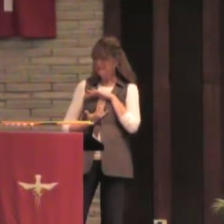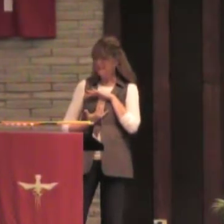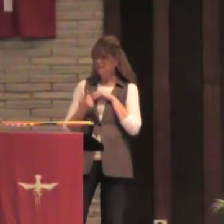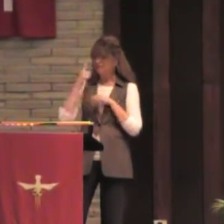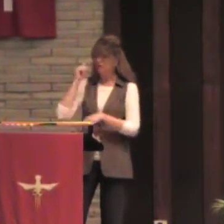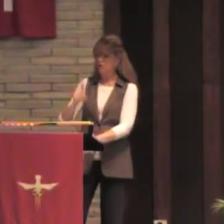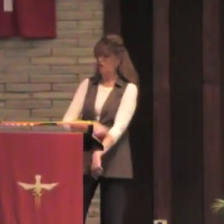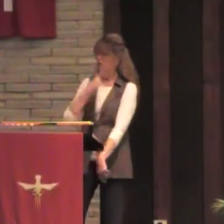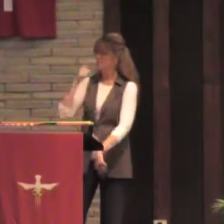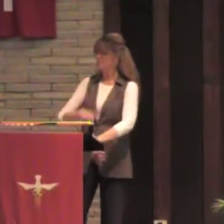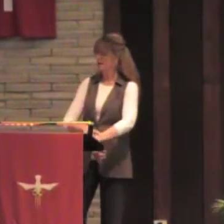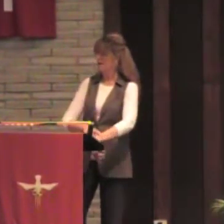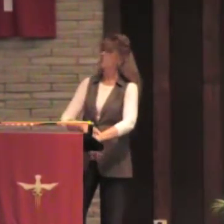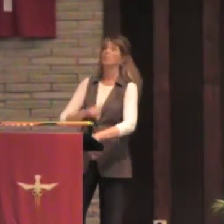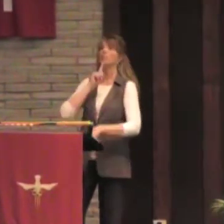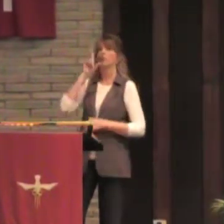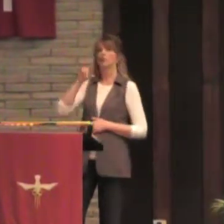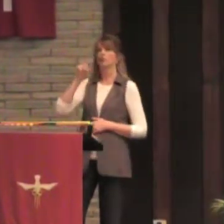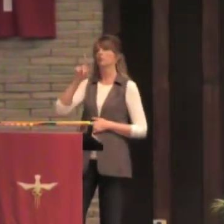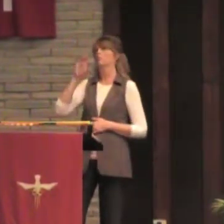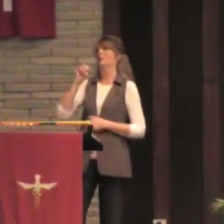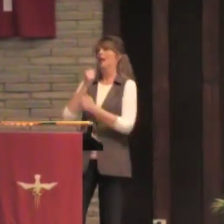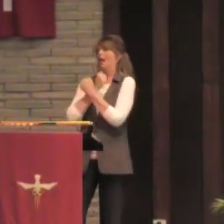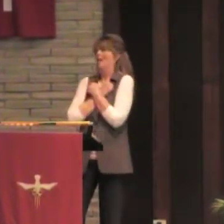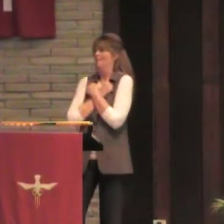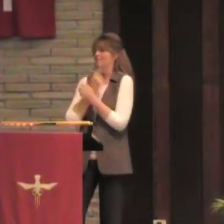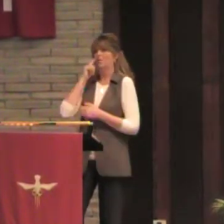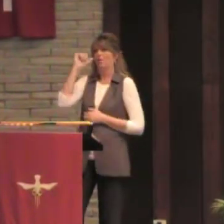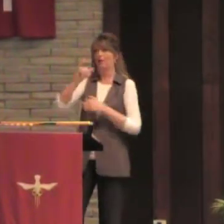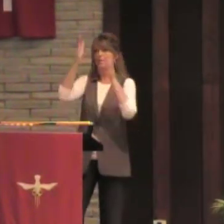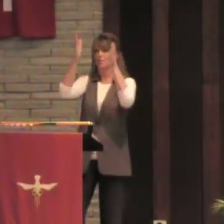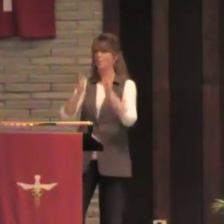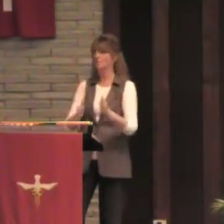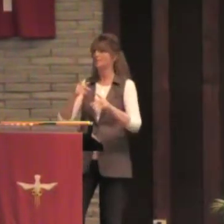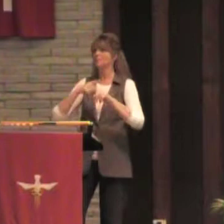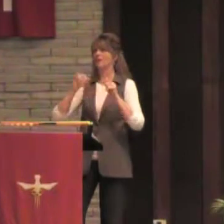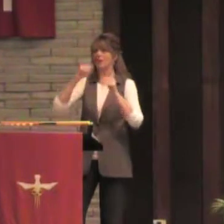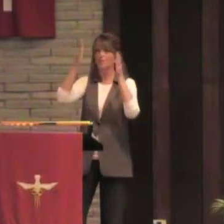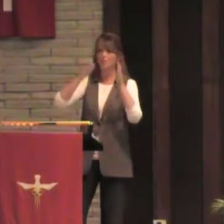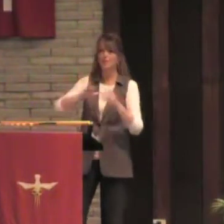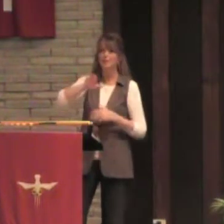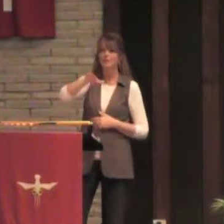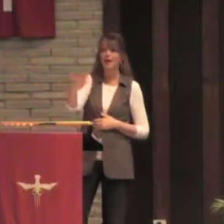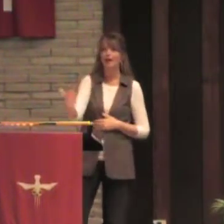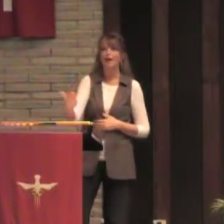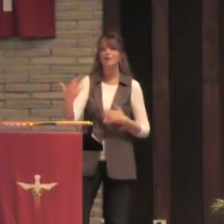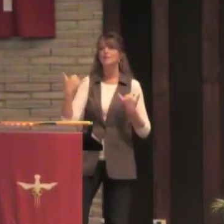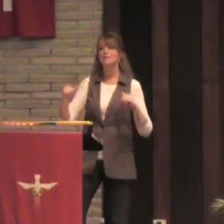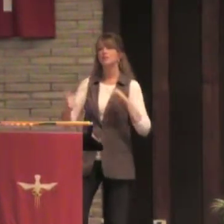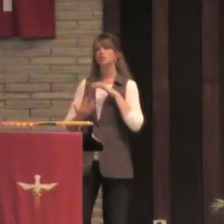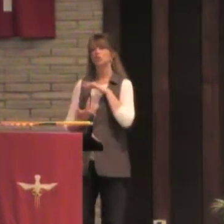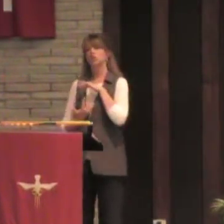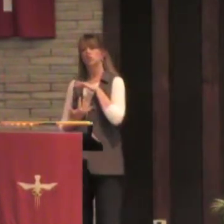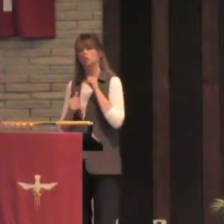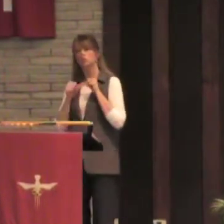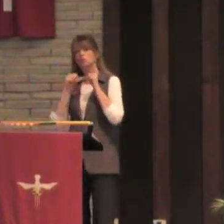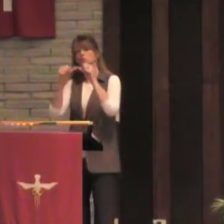to be mad at someone. That's a long time to just be burning up with that kind of